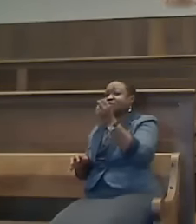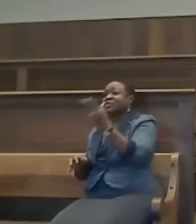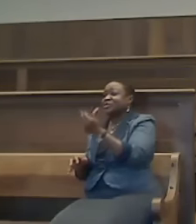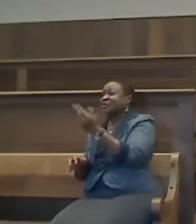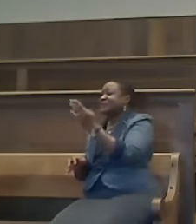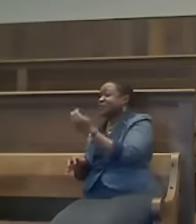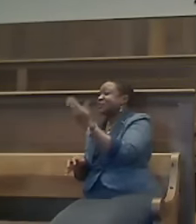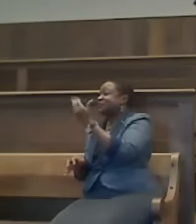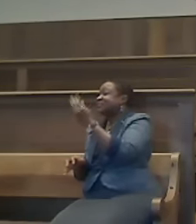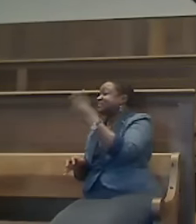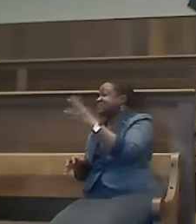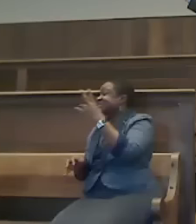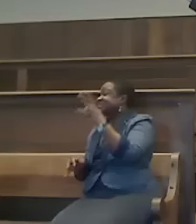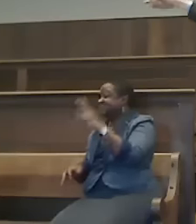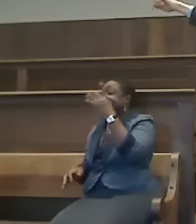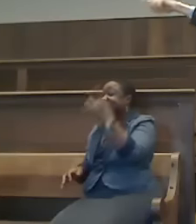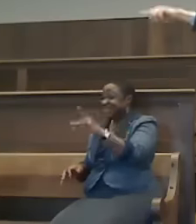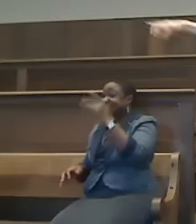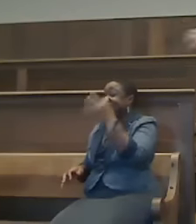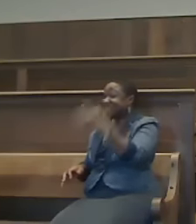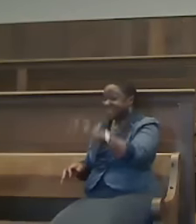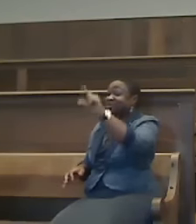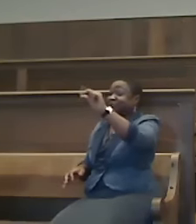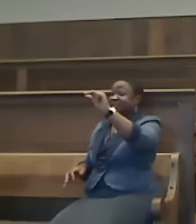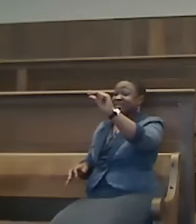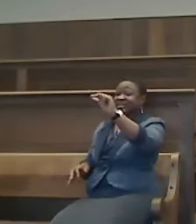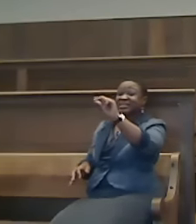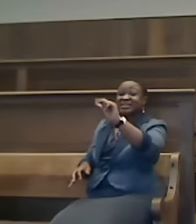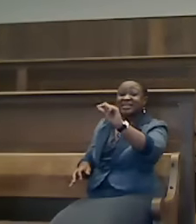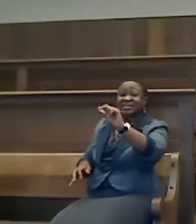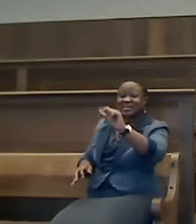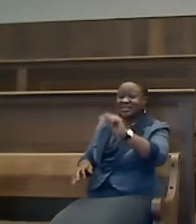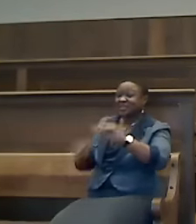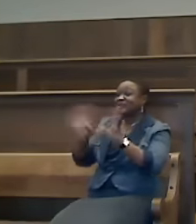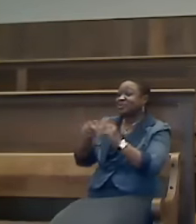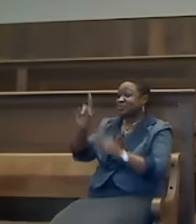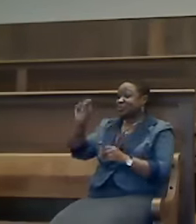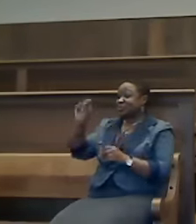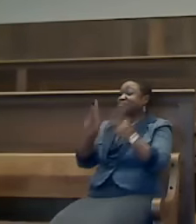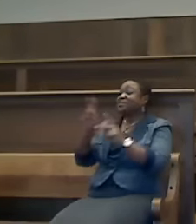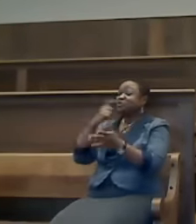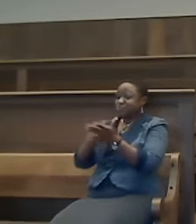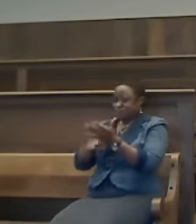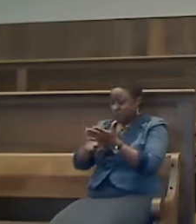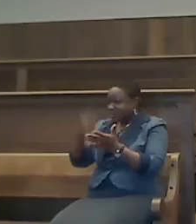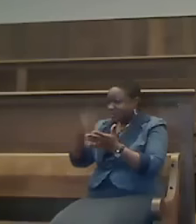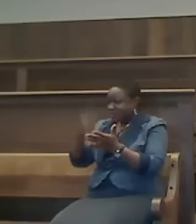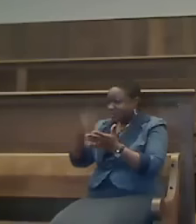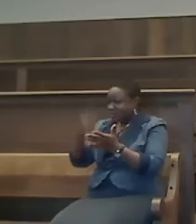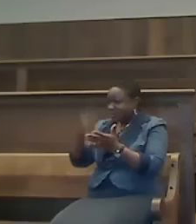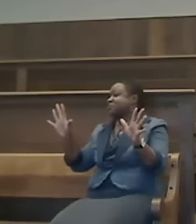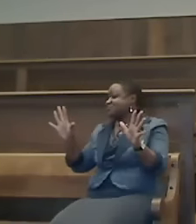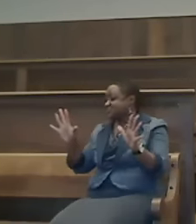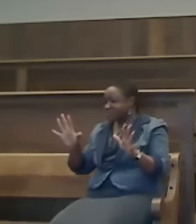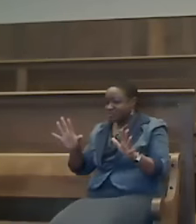13, 14, 15, 16, 17, 18, 19, 20. 20 people noticed increased clarity in their